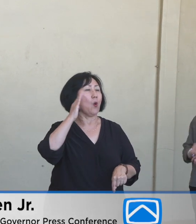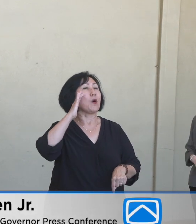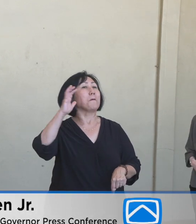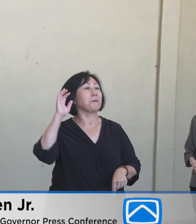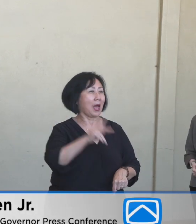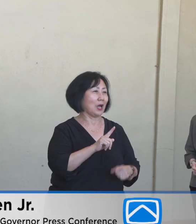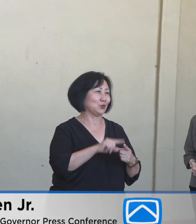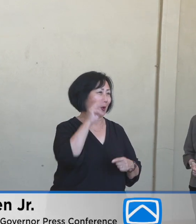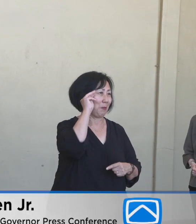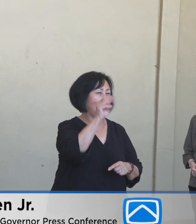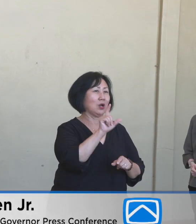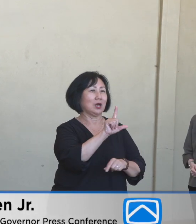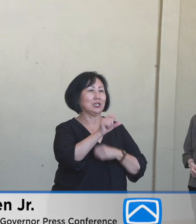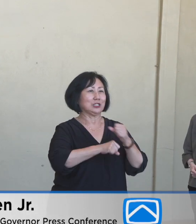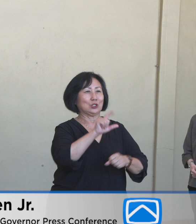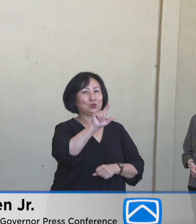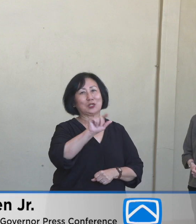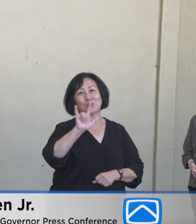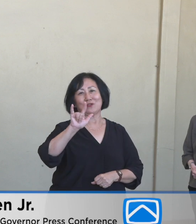Maui in